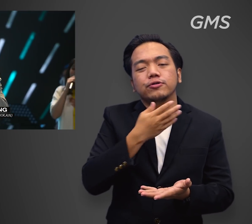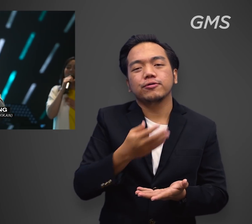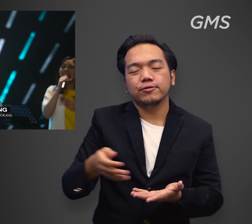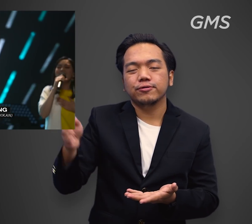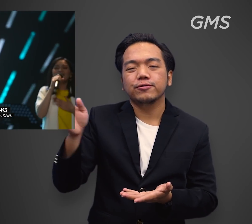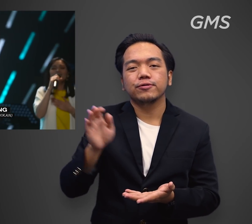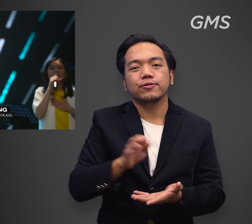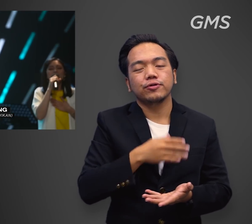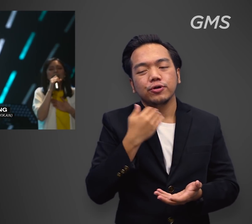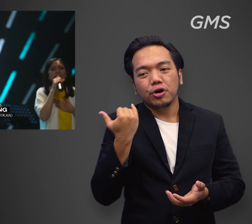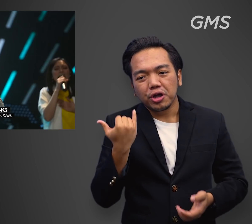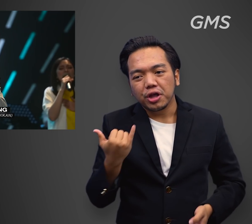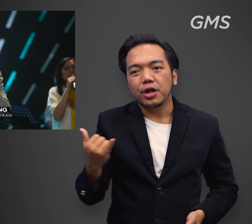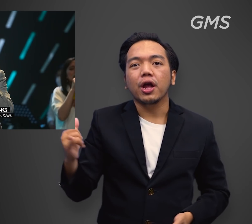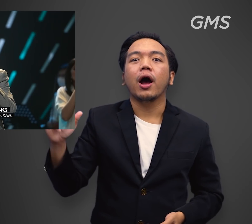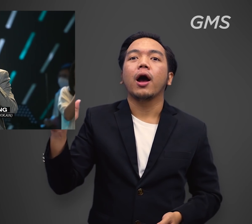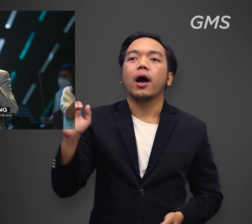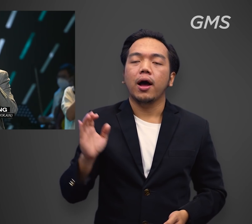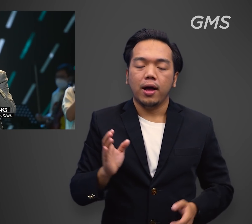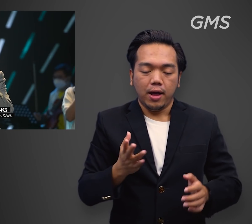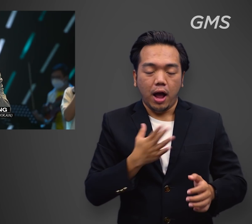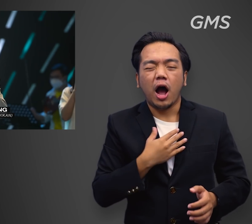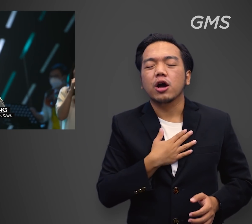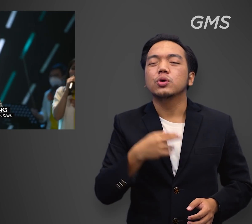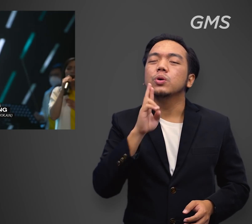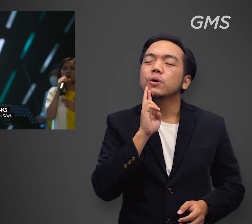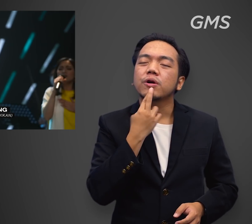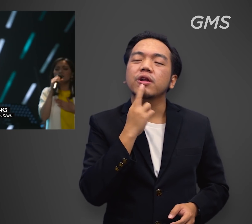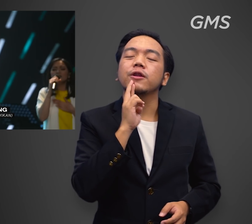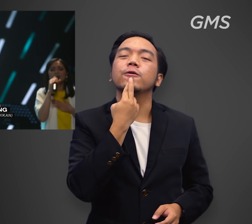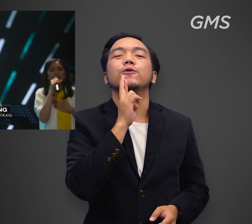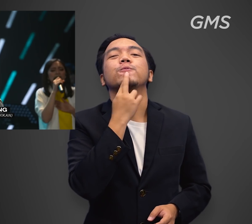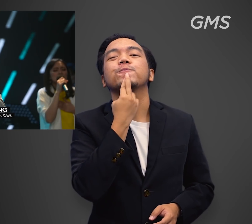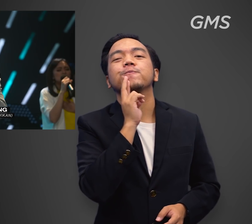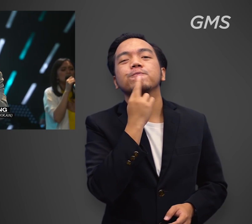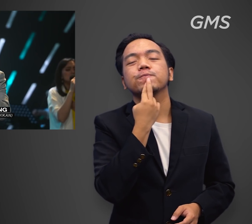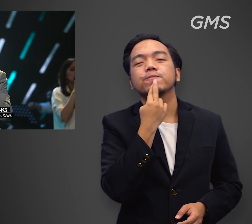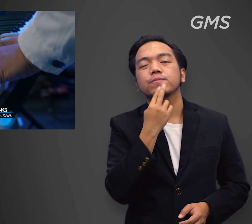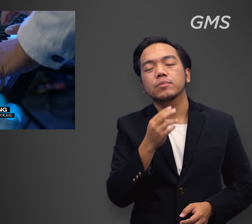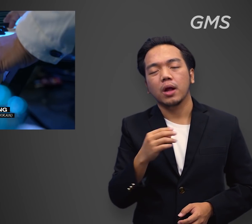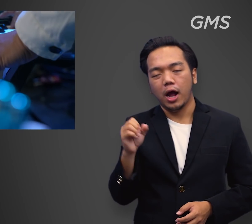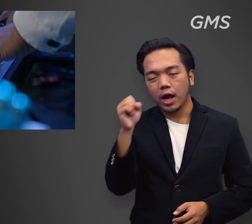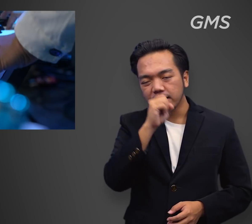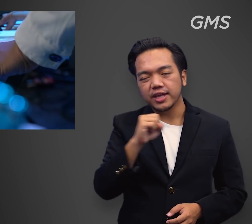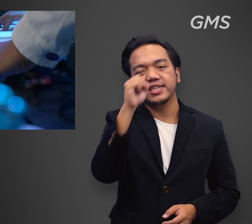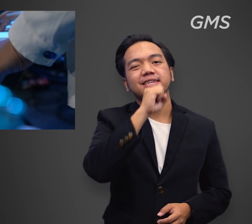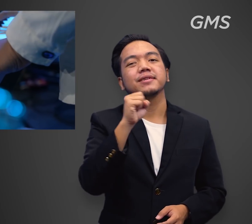With desire I will sing.